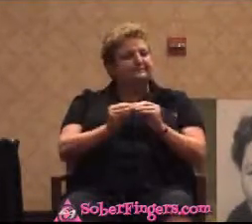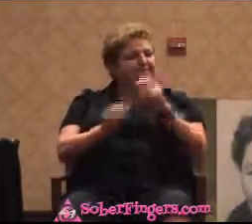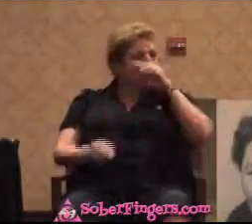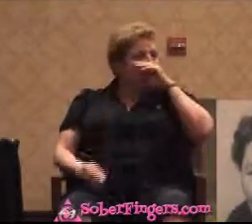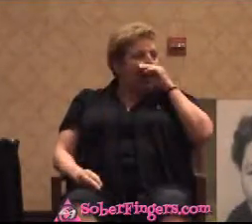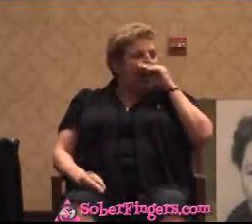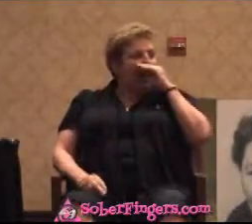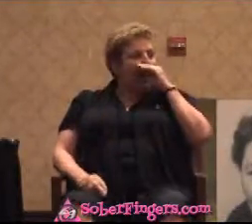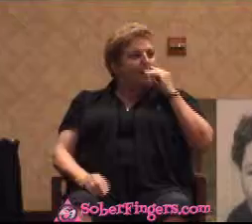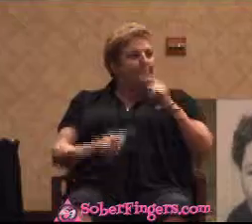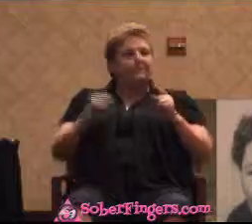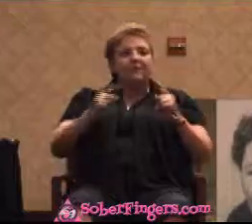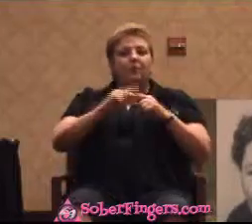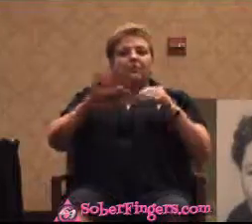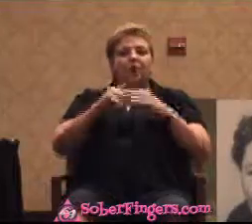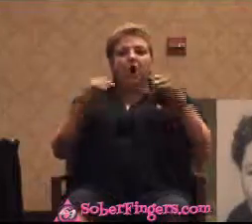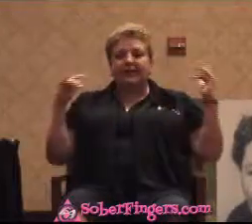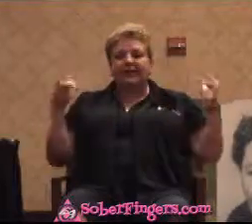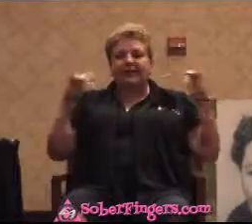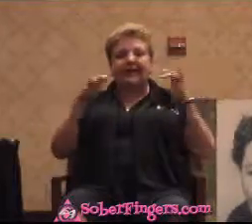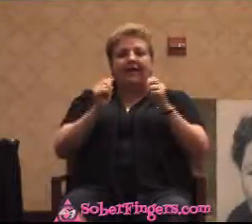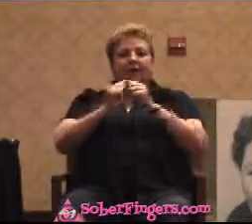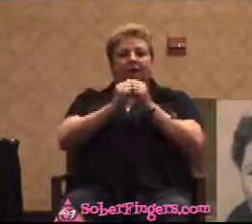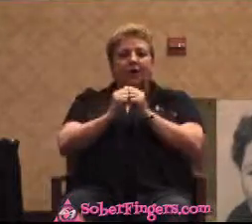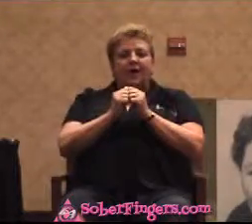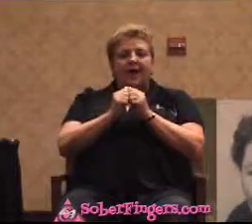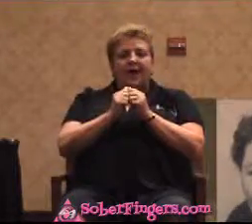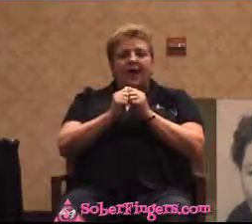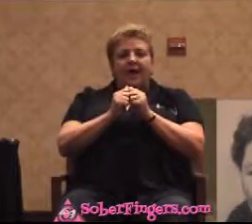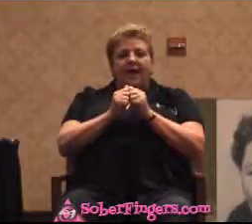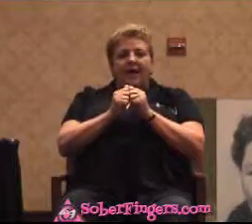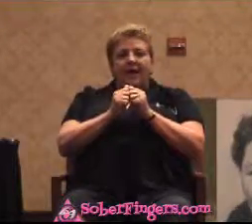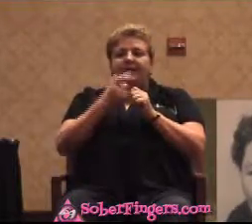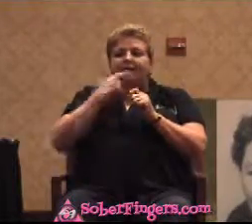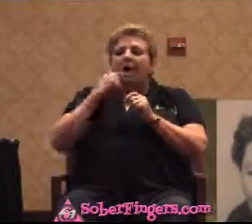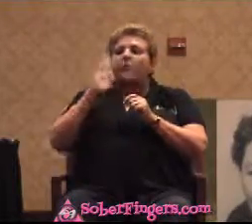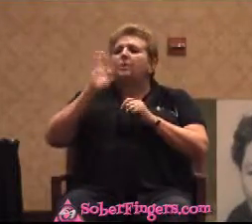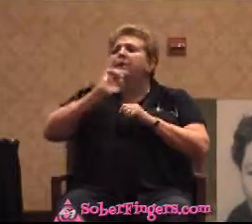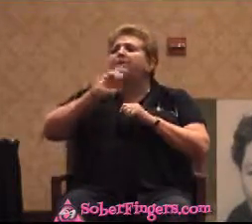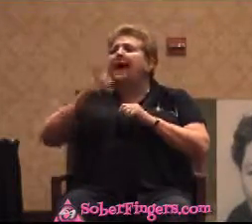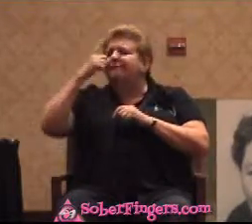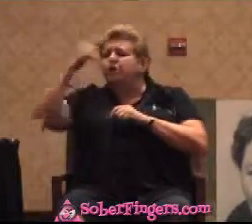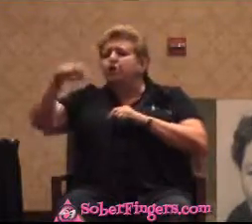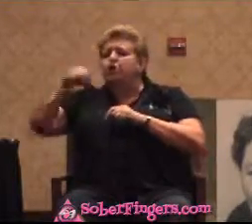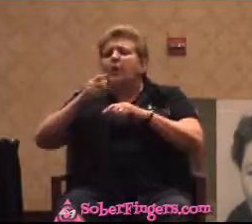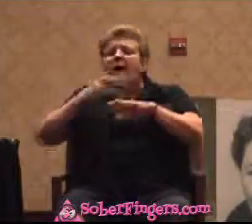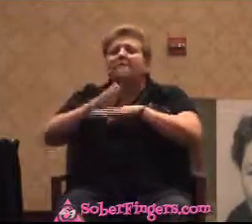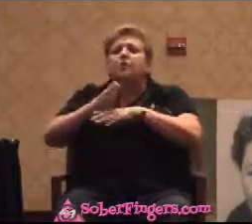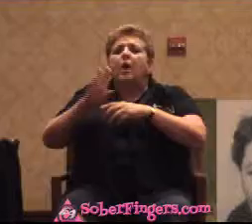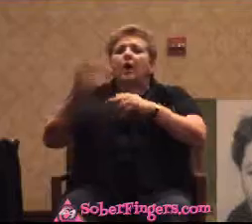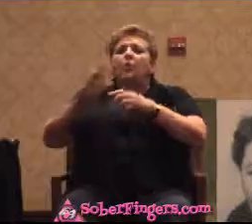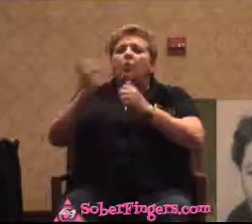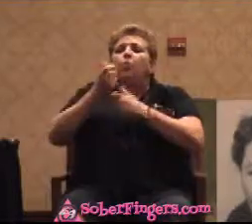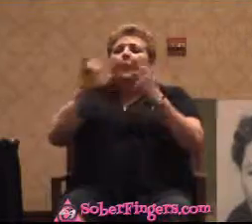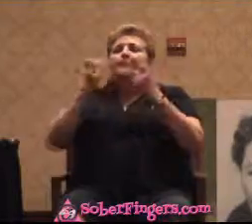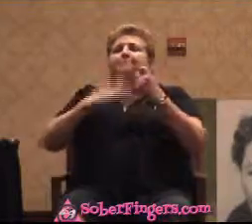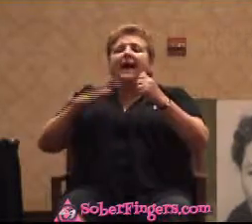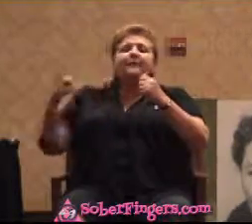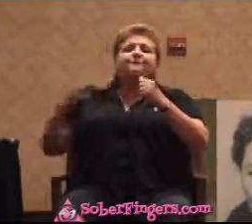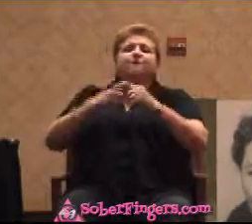And when they all get together, I say, "I will be back for you. As soon as I get my first Grammy, I'll be back for you, and